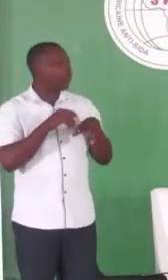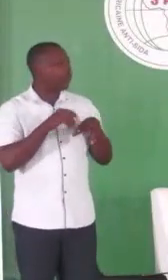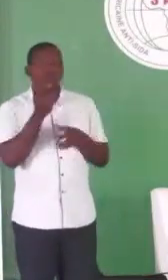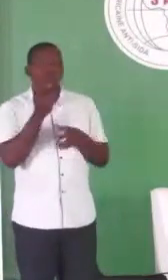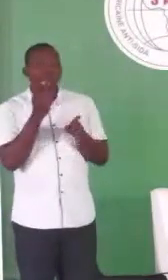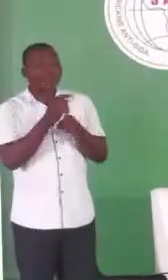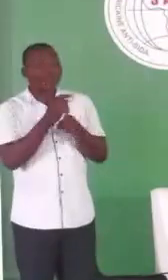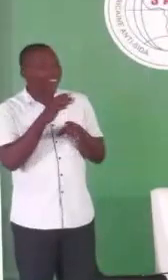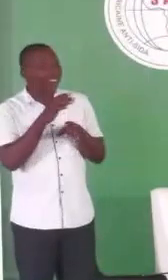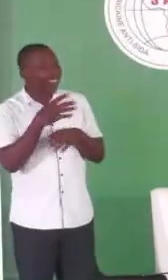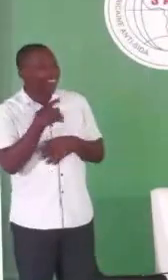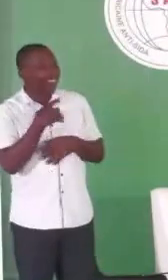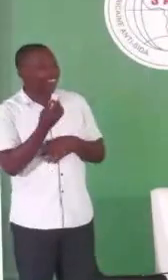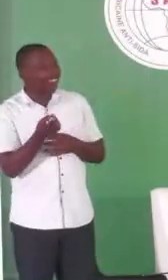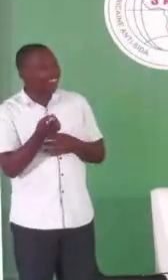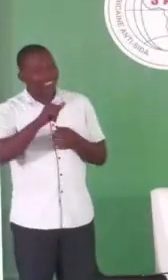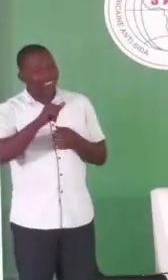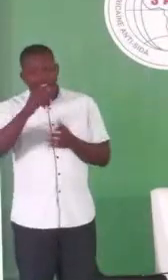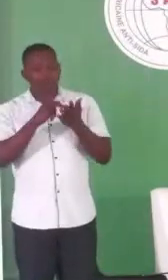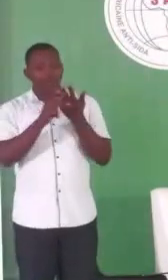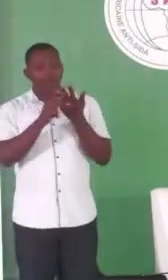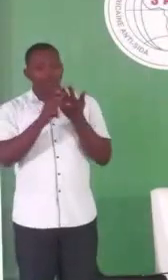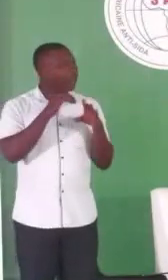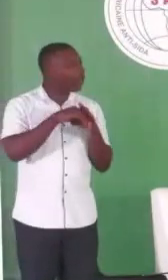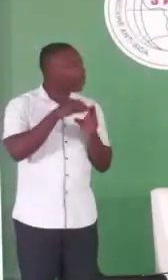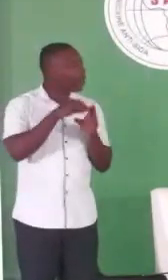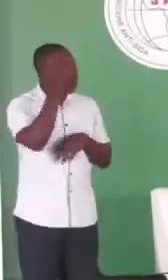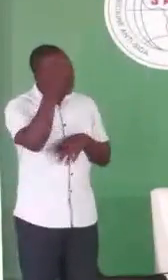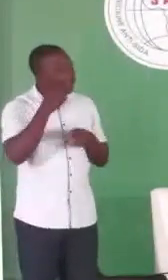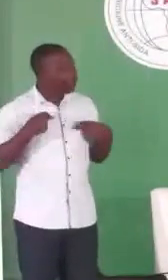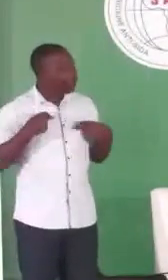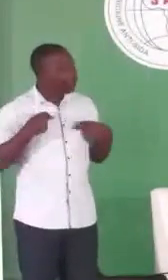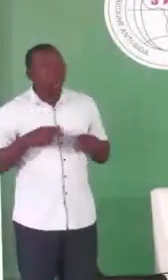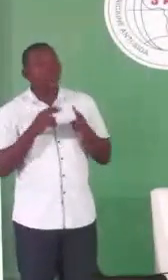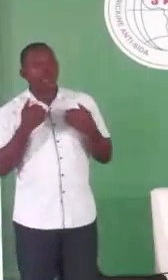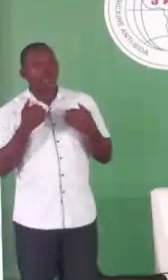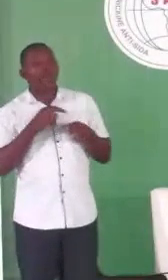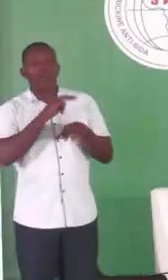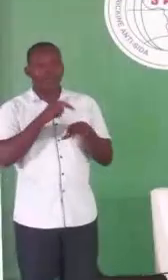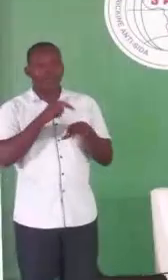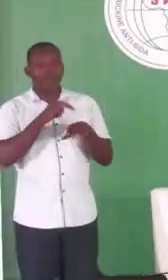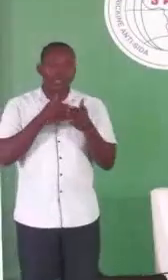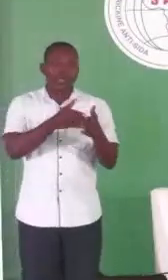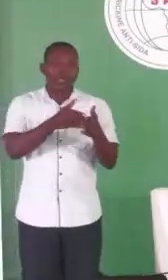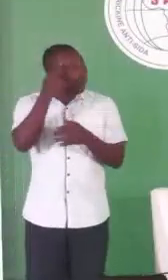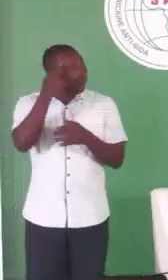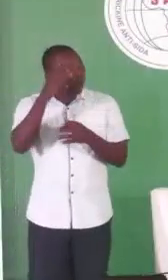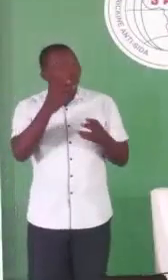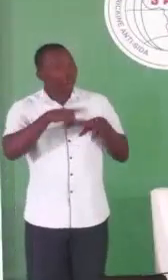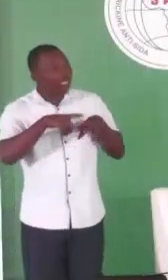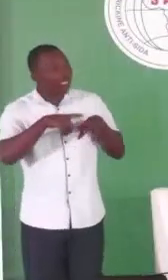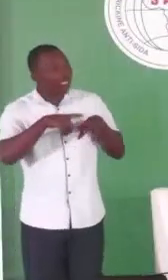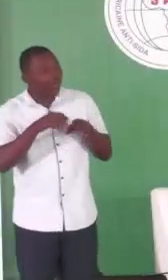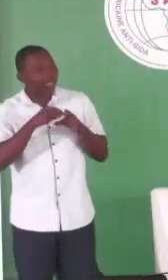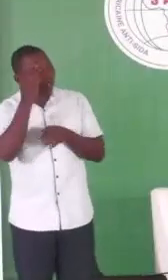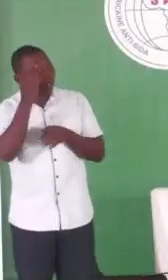program in the Ministry of Health. So we have a national guideline committee. So the guidelines for HIV in Ministry